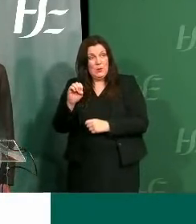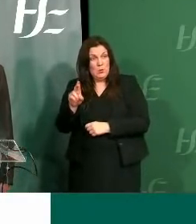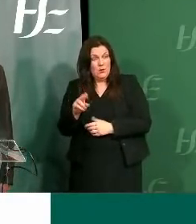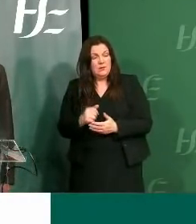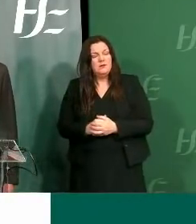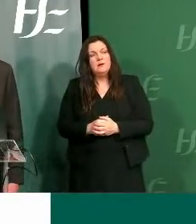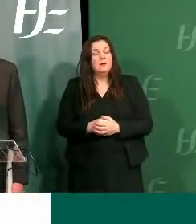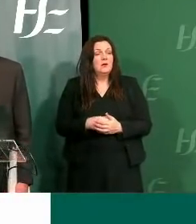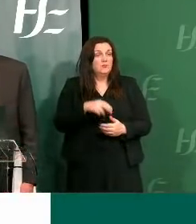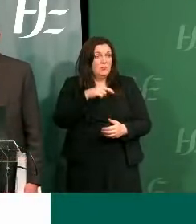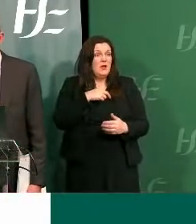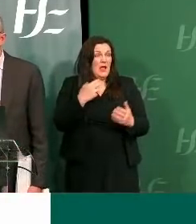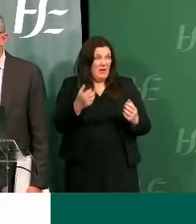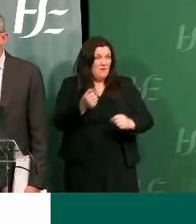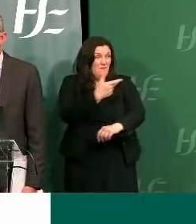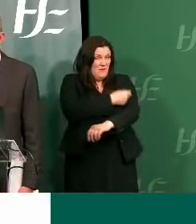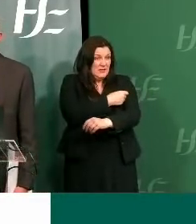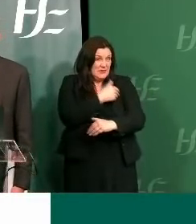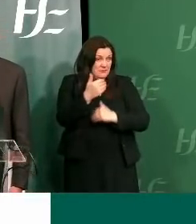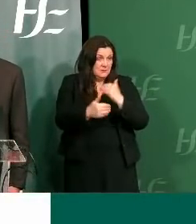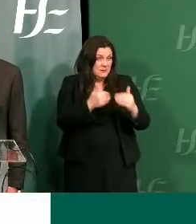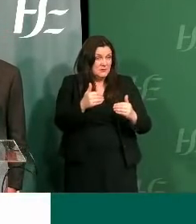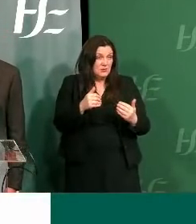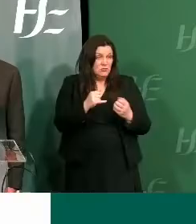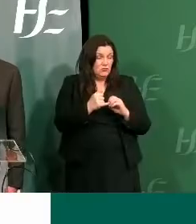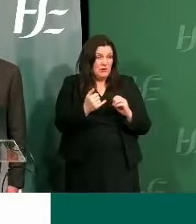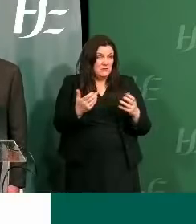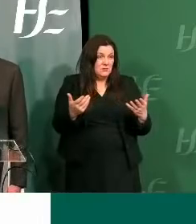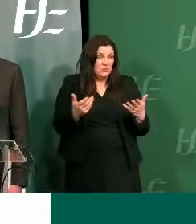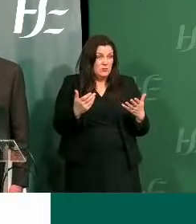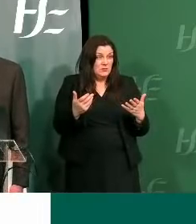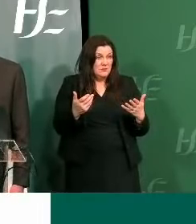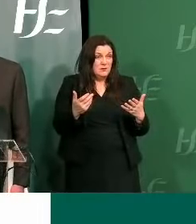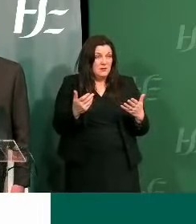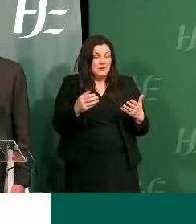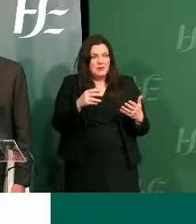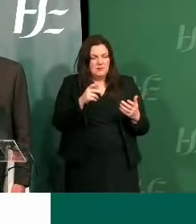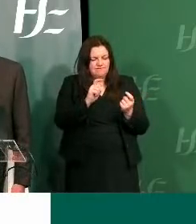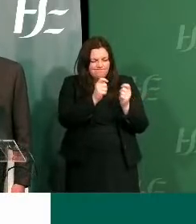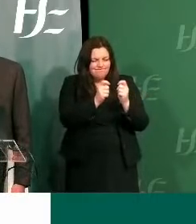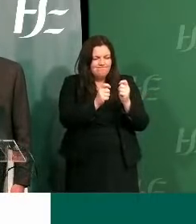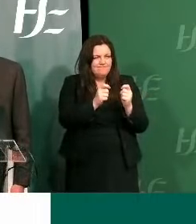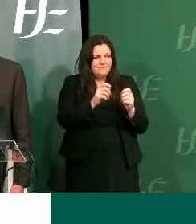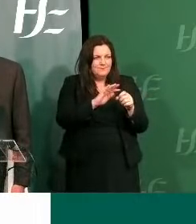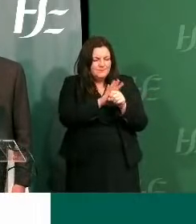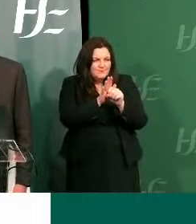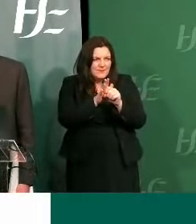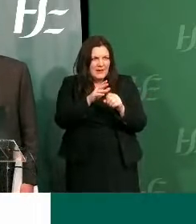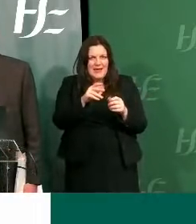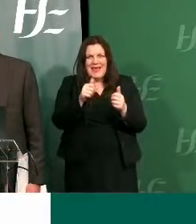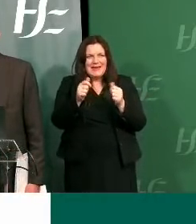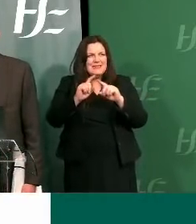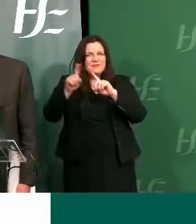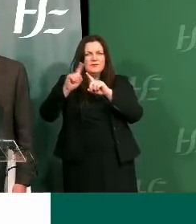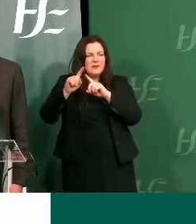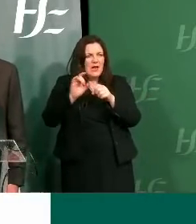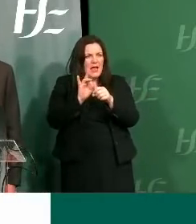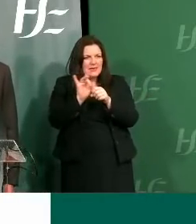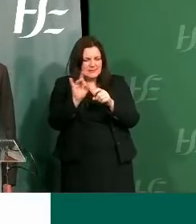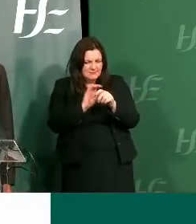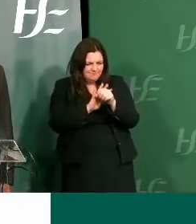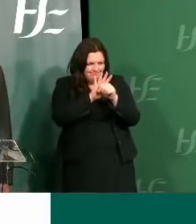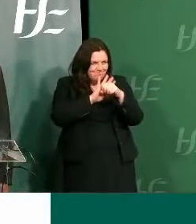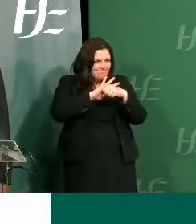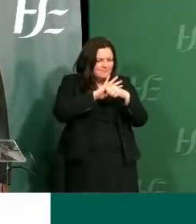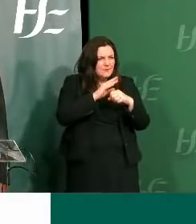work underway, operating at speed to look at those mutations that have been identified in the spike protein and are